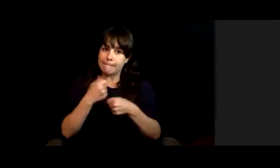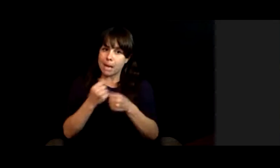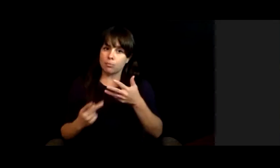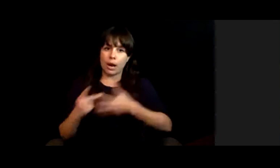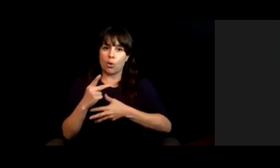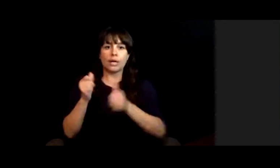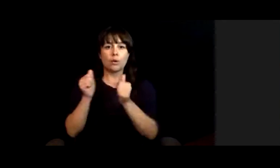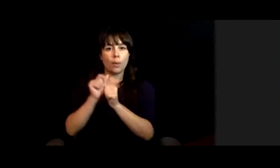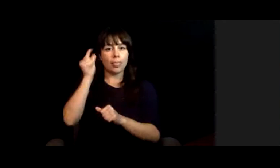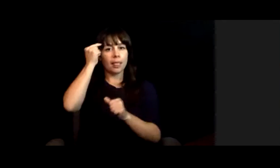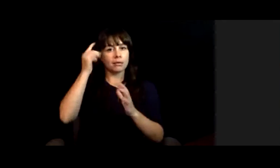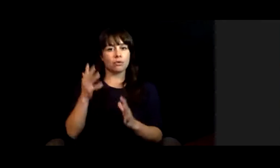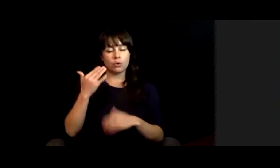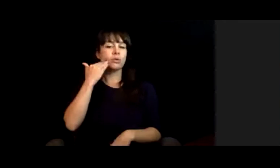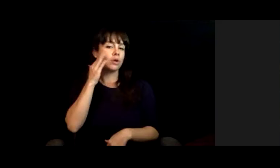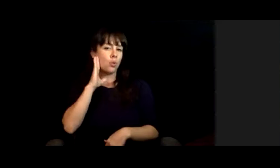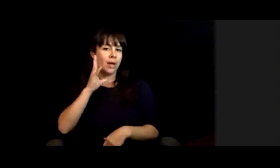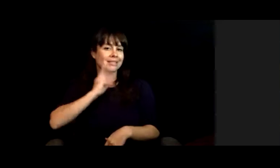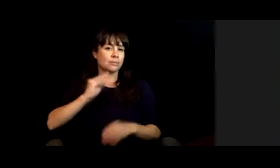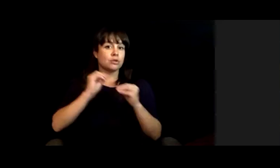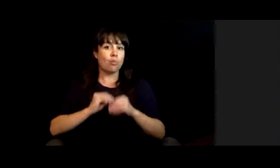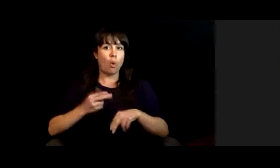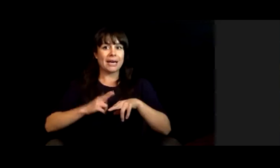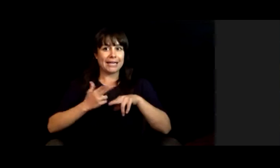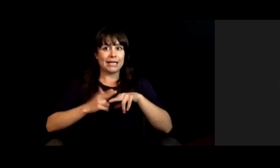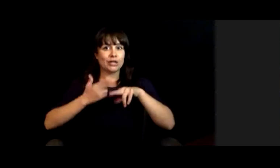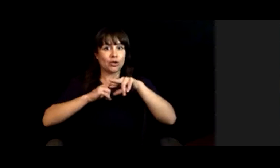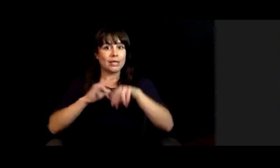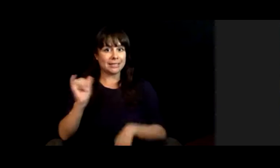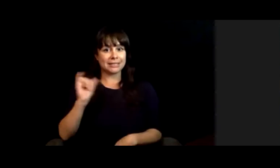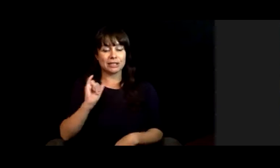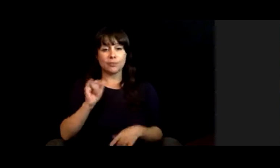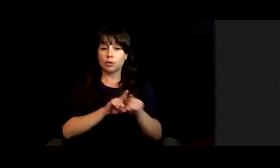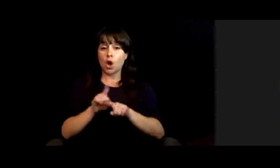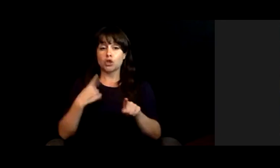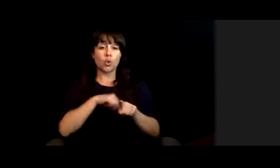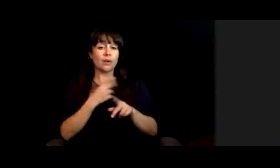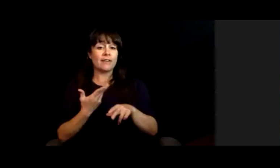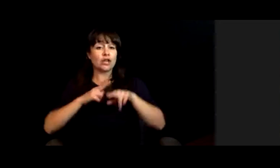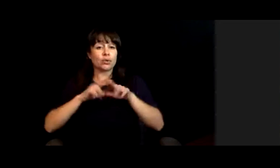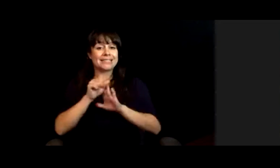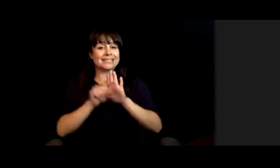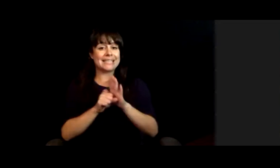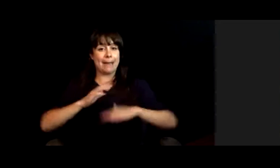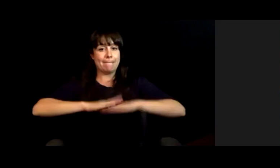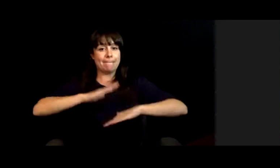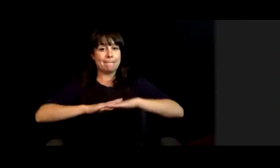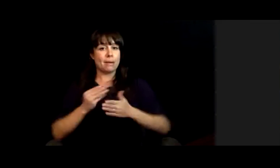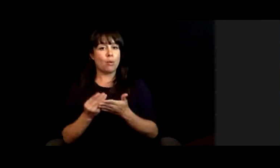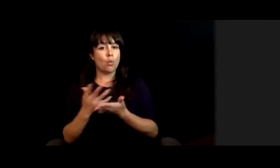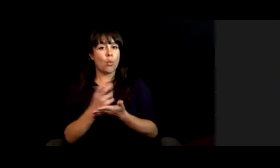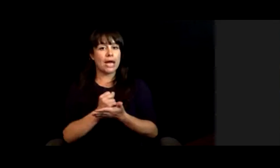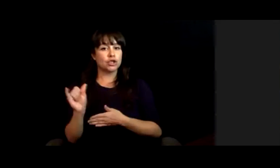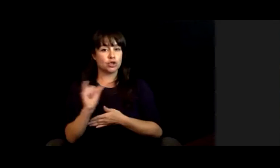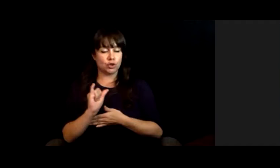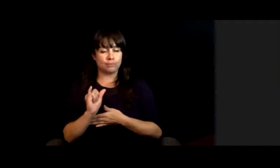to have more increases, and we've also increased the state minimum wage. So one of the things that's